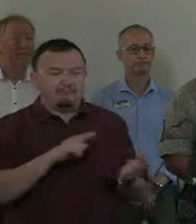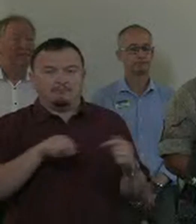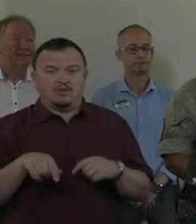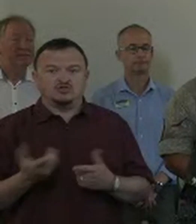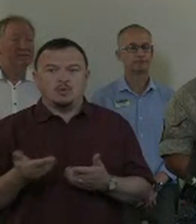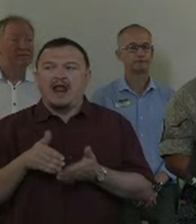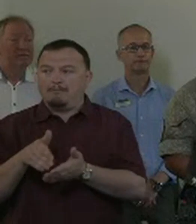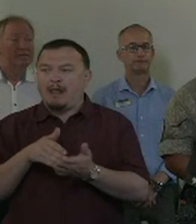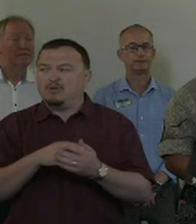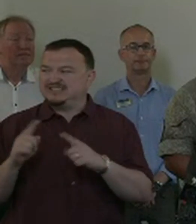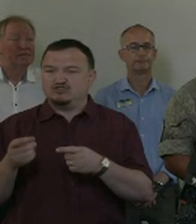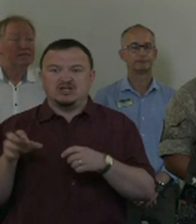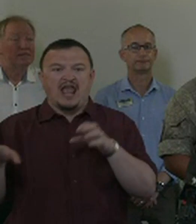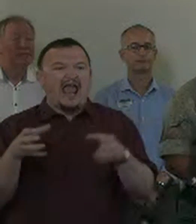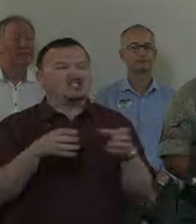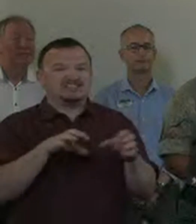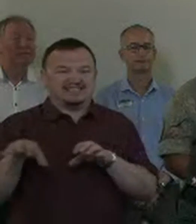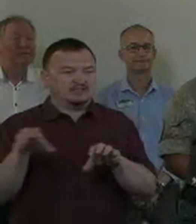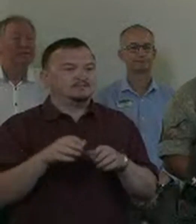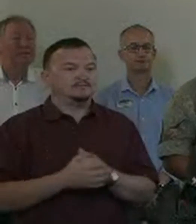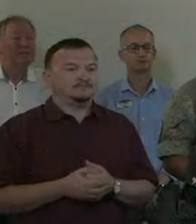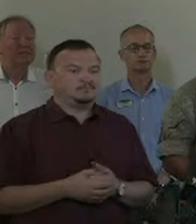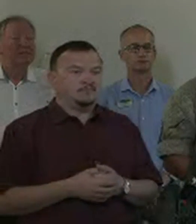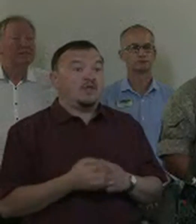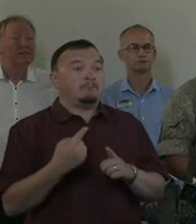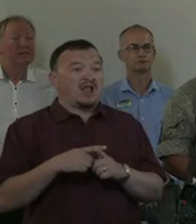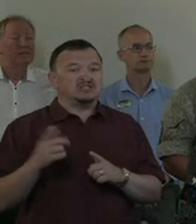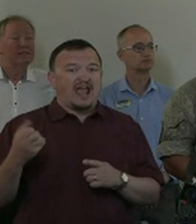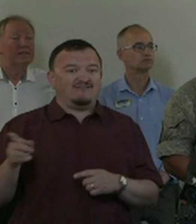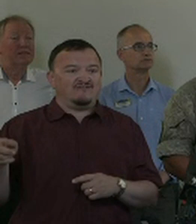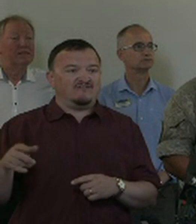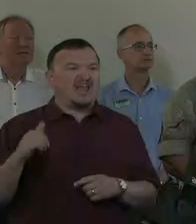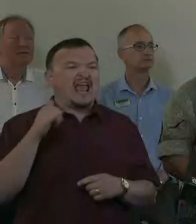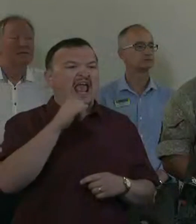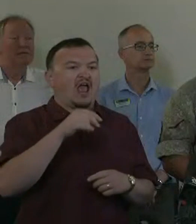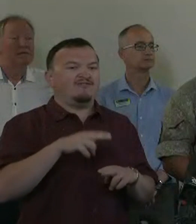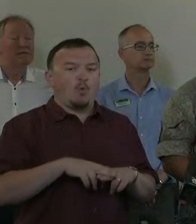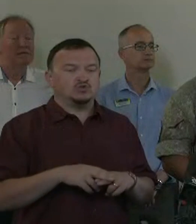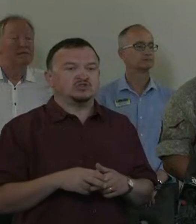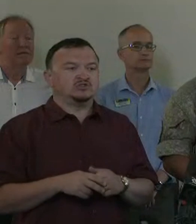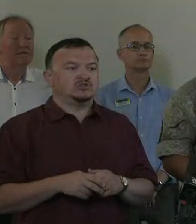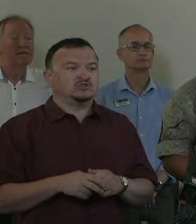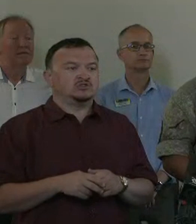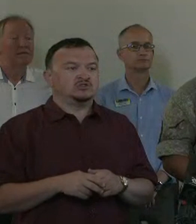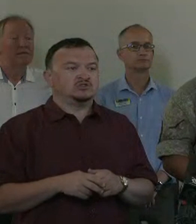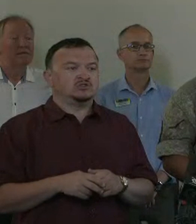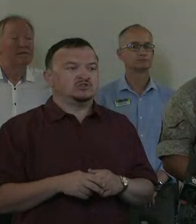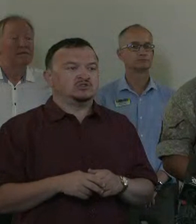agencies. And currently we have some Air Force servicemen and women that are from